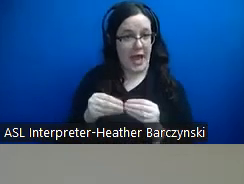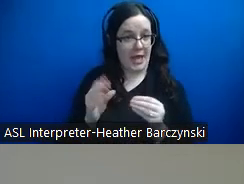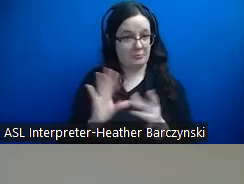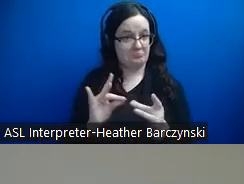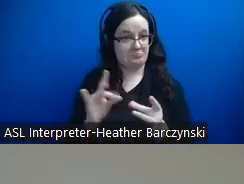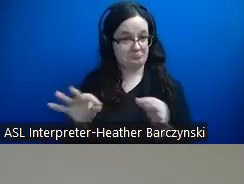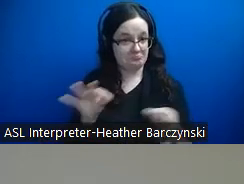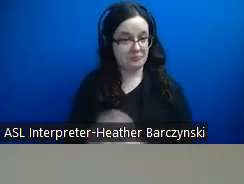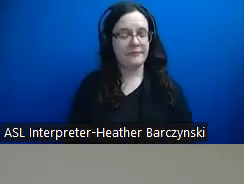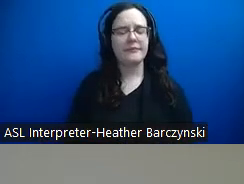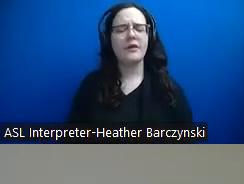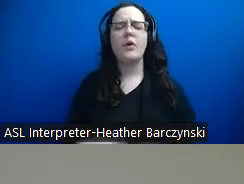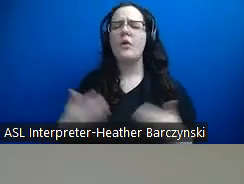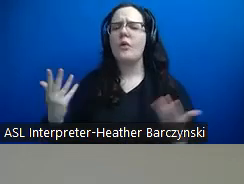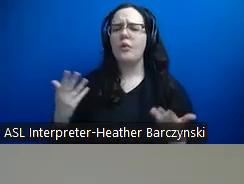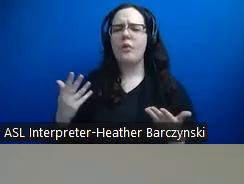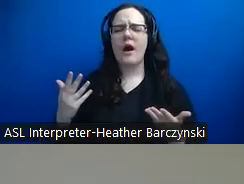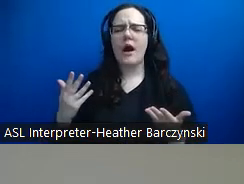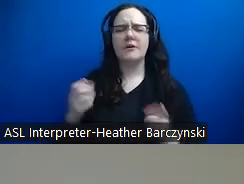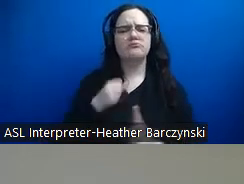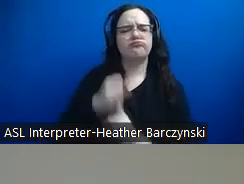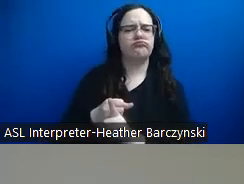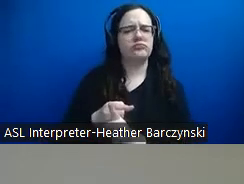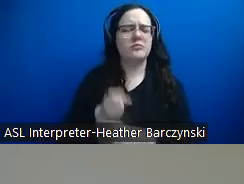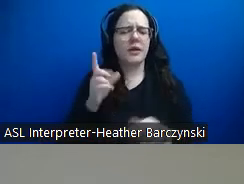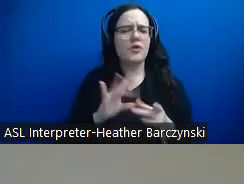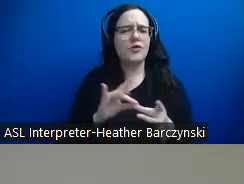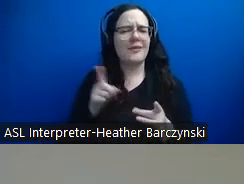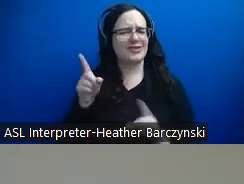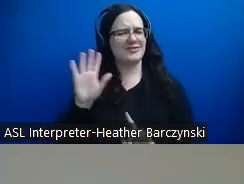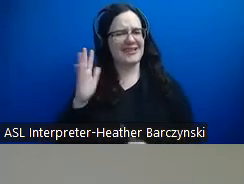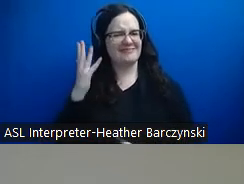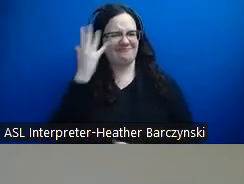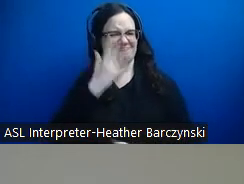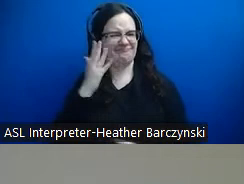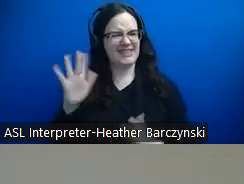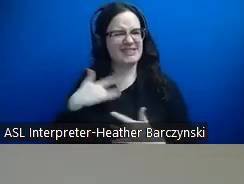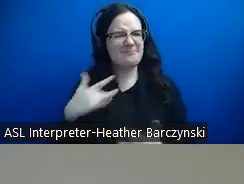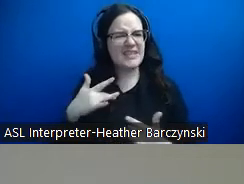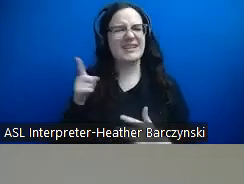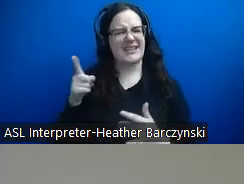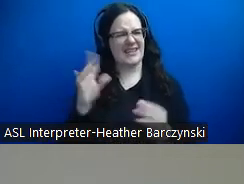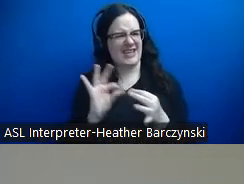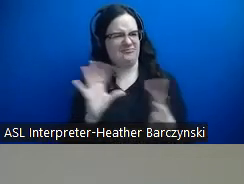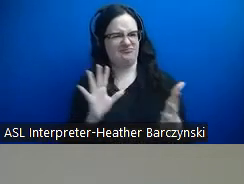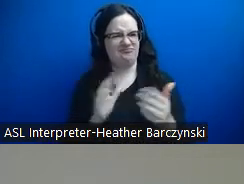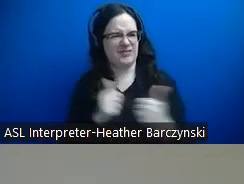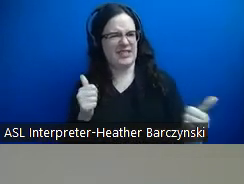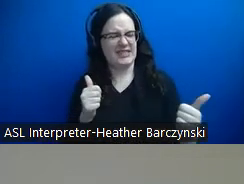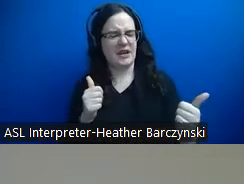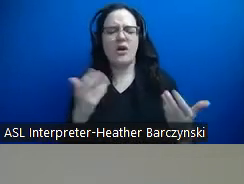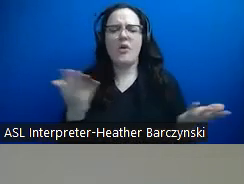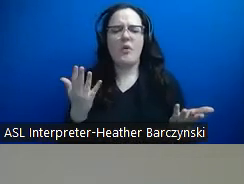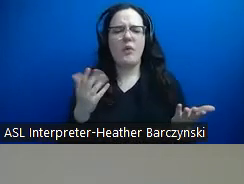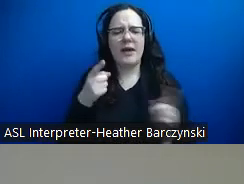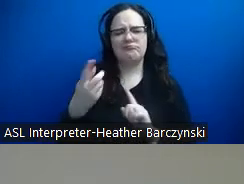What are the impacts? You mentioned his demeanor, his distance. What are the impacts seen from a loved one's